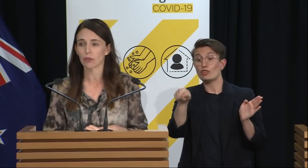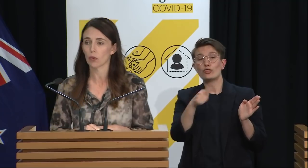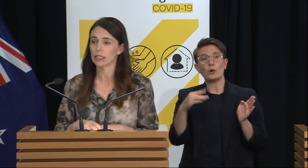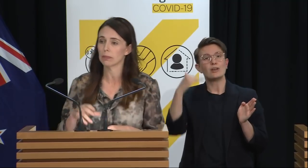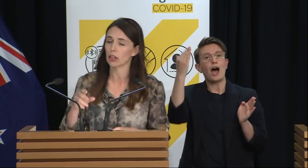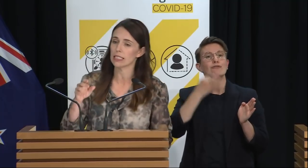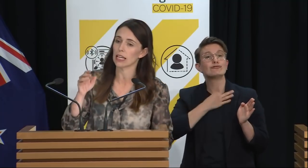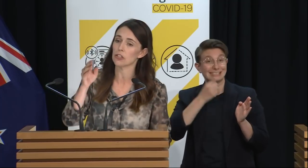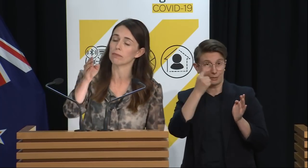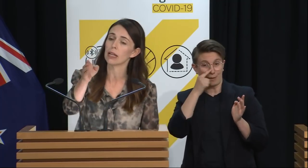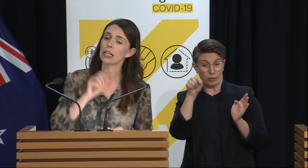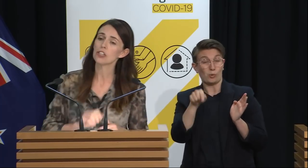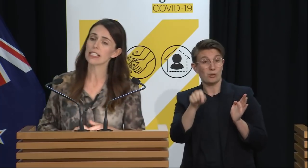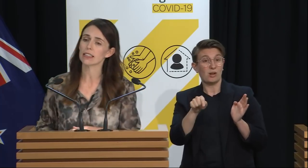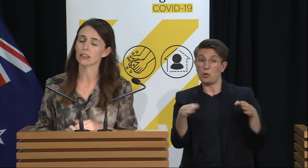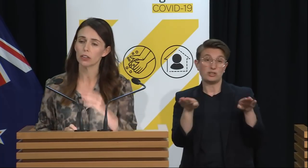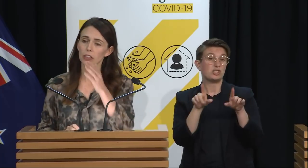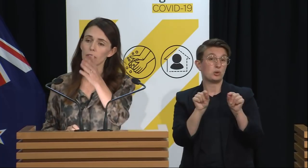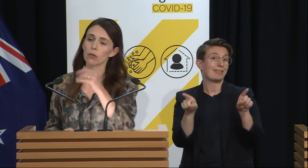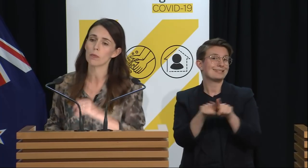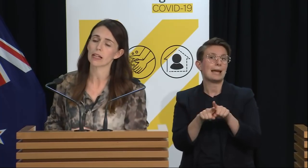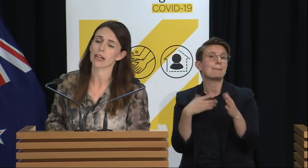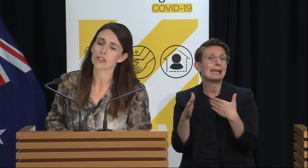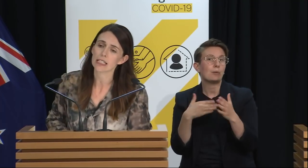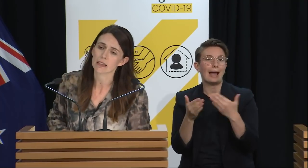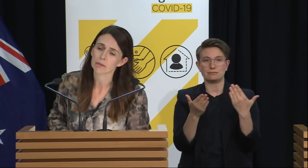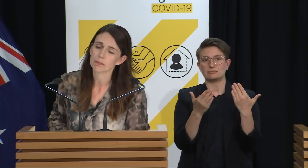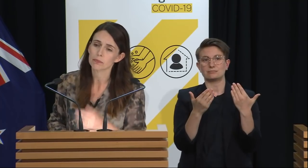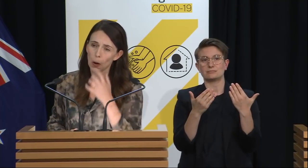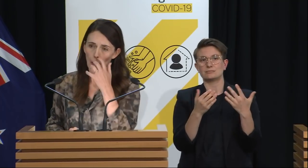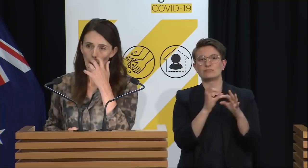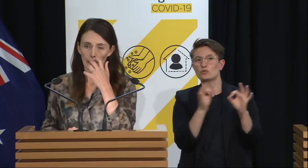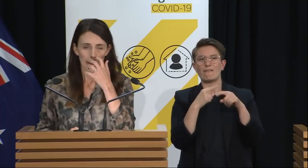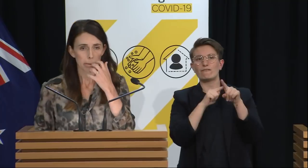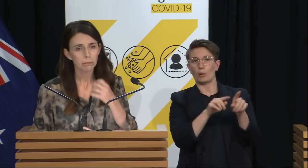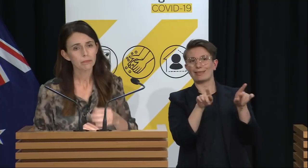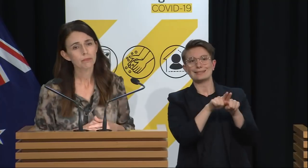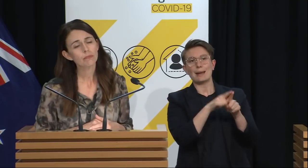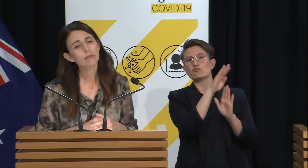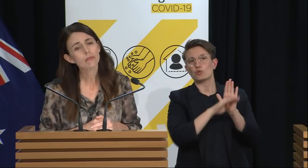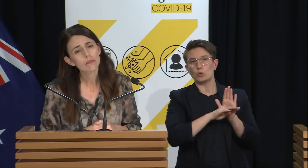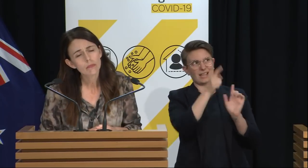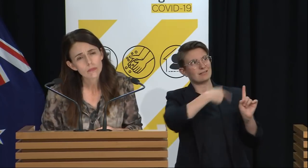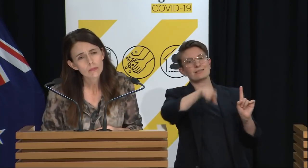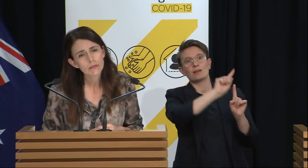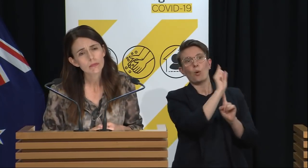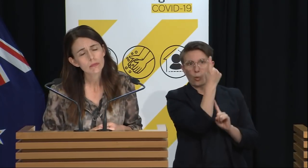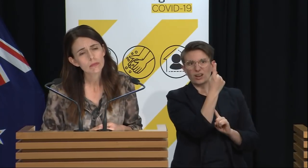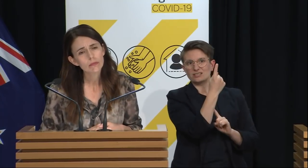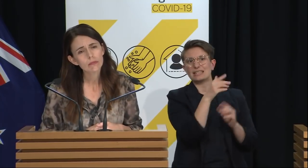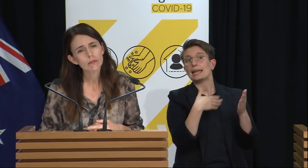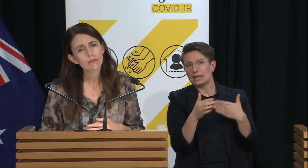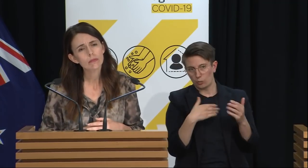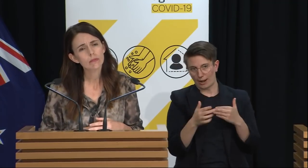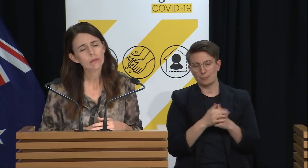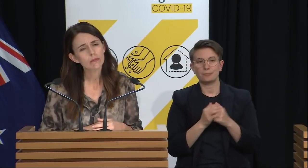already had required to be in isolation. Jason, sorry, Tova, I will pan around. Jason. I'll let Tova follow first. Thank you, Jason. Is it right, though, that the only way you could